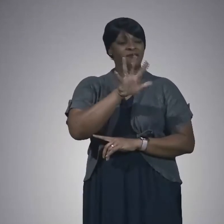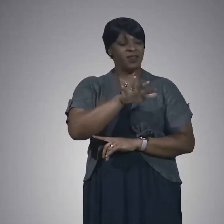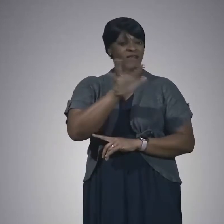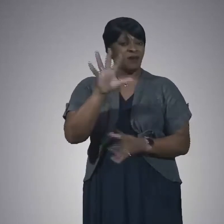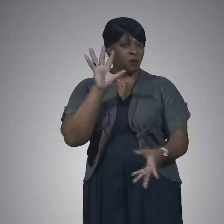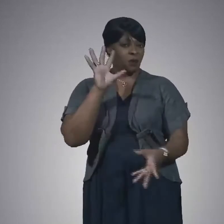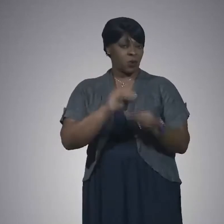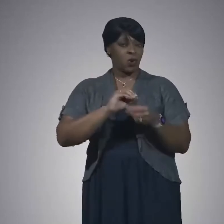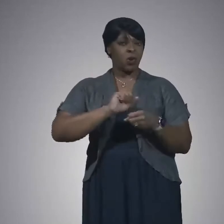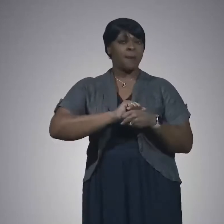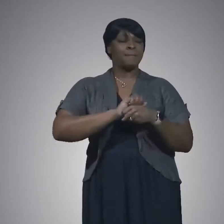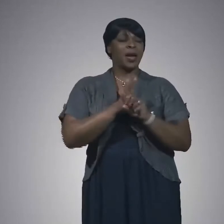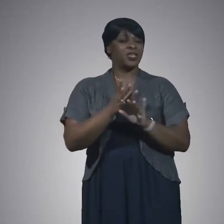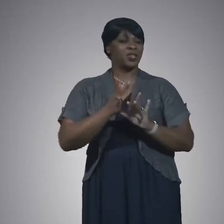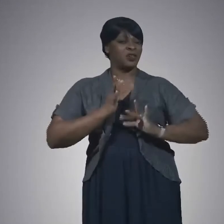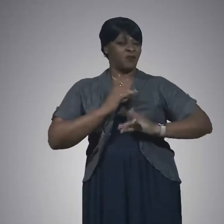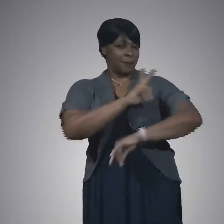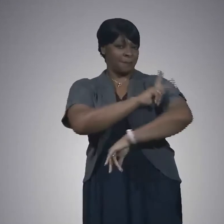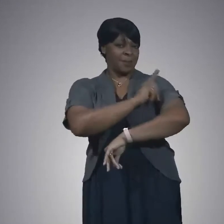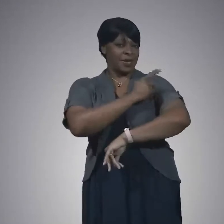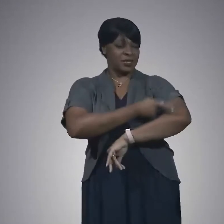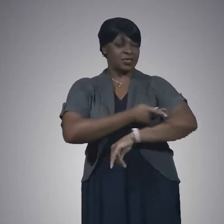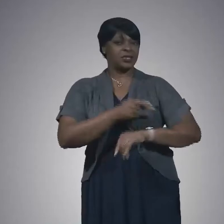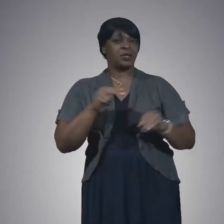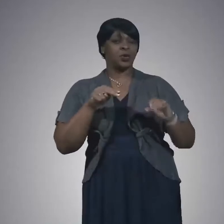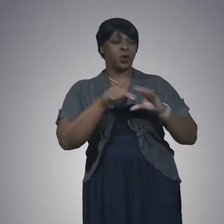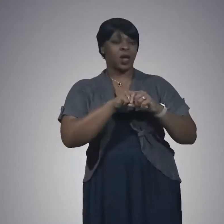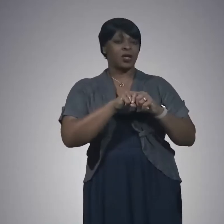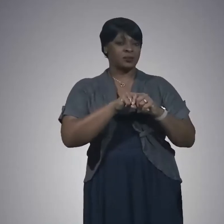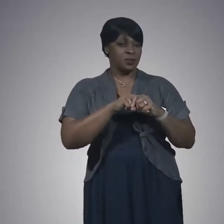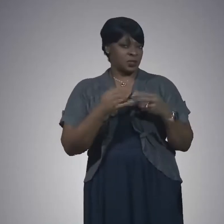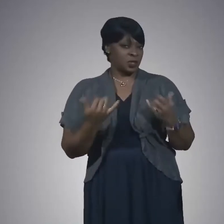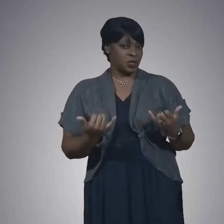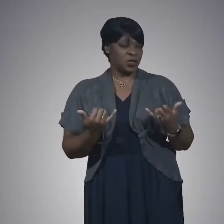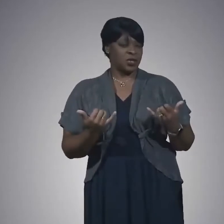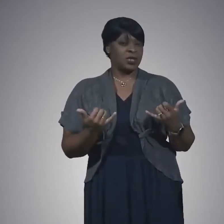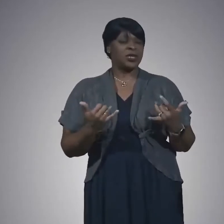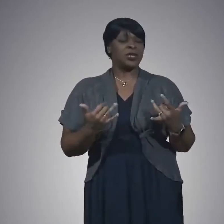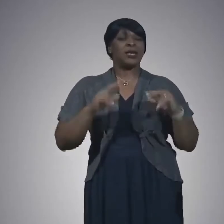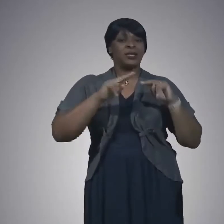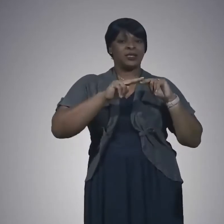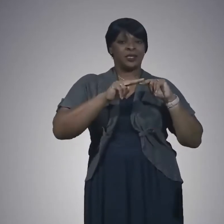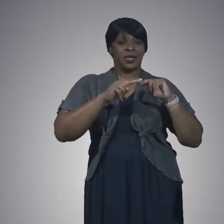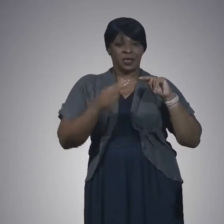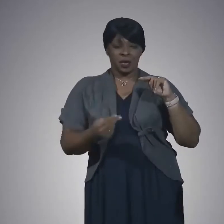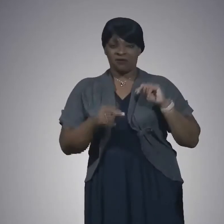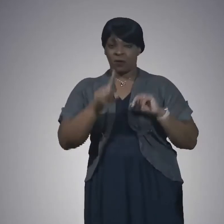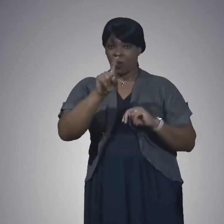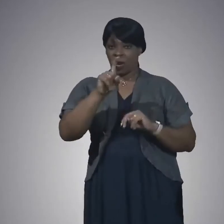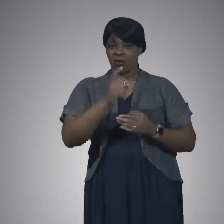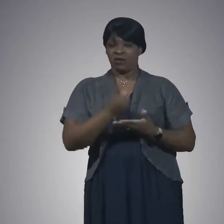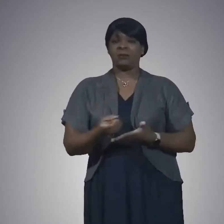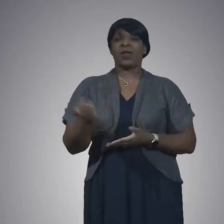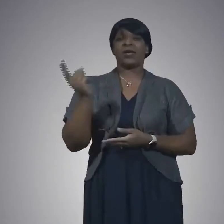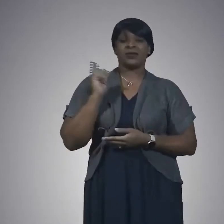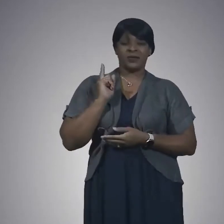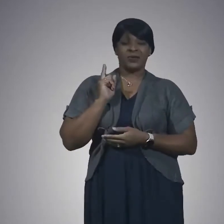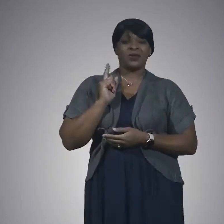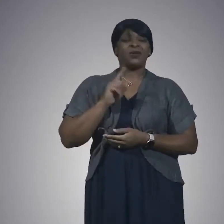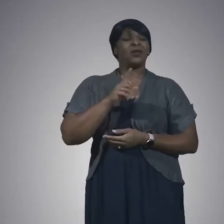total COVID-19 positive patients are hospitalized, down almost 100 from last week,